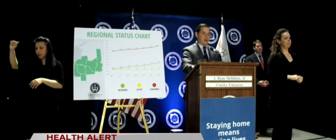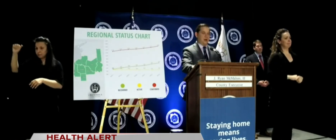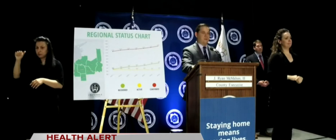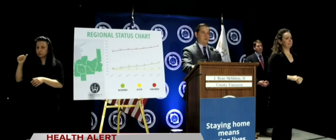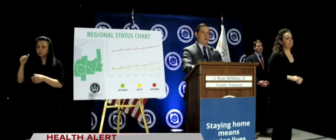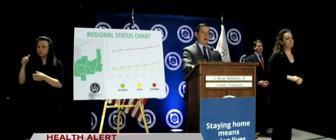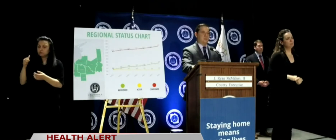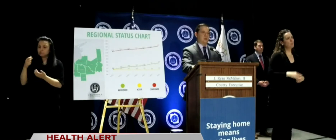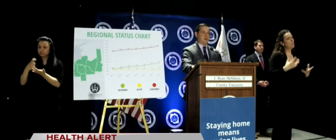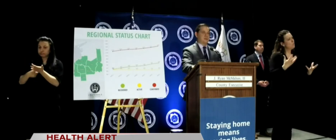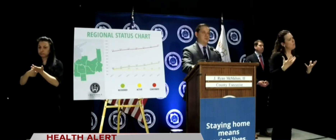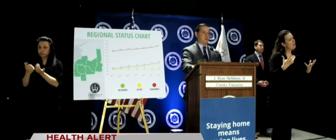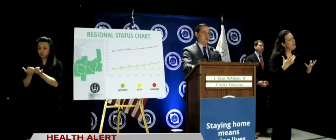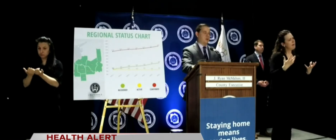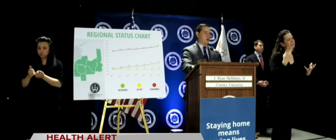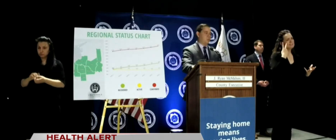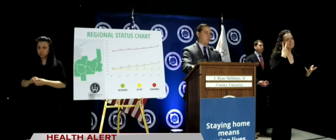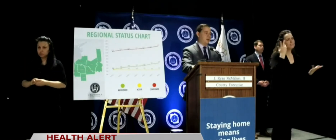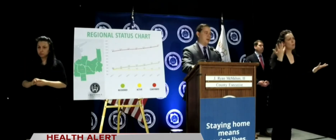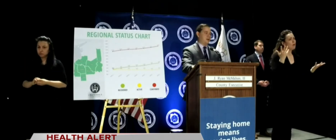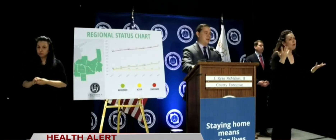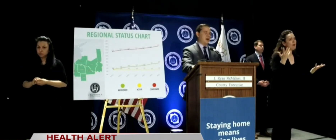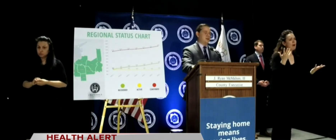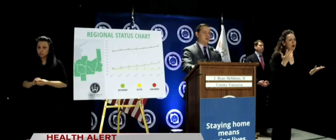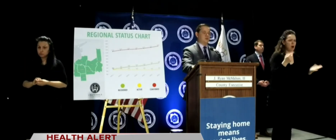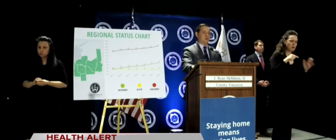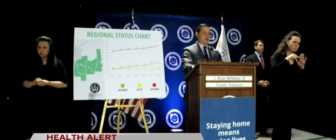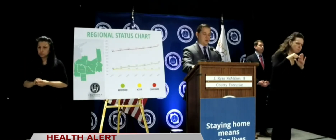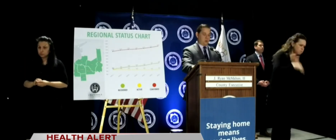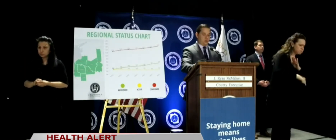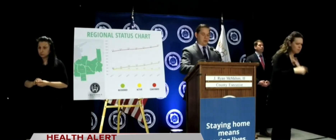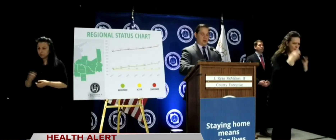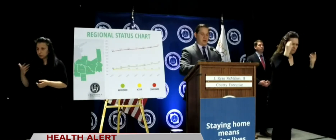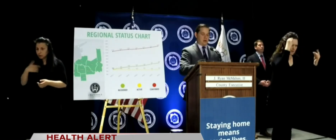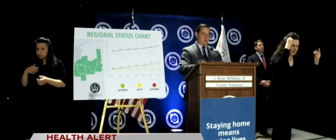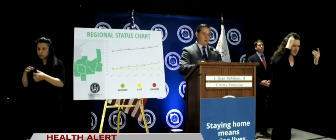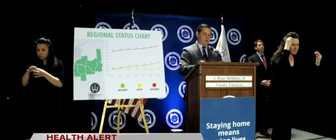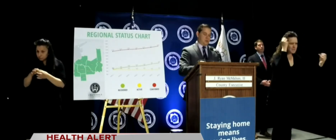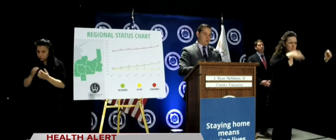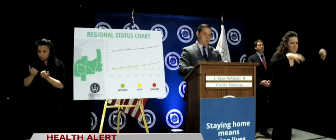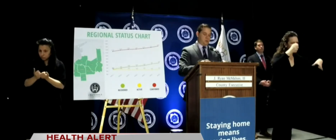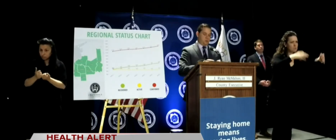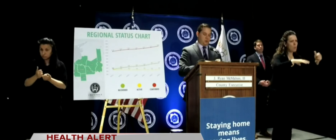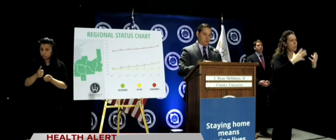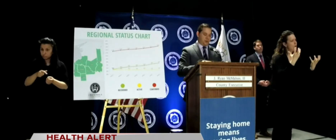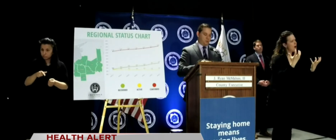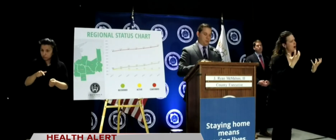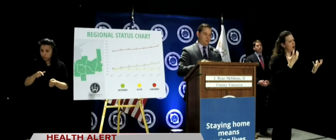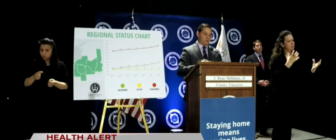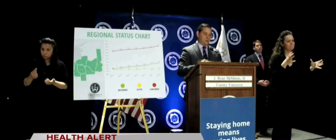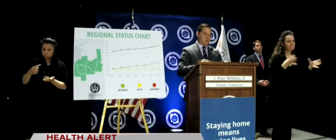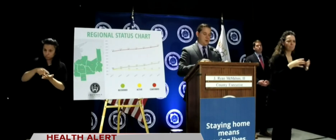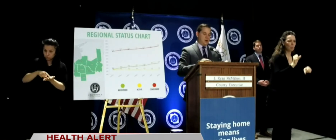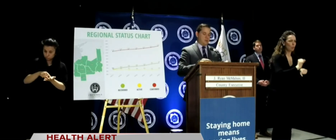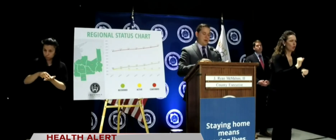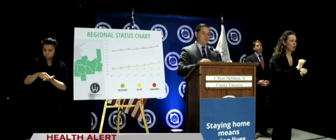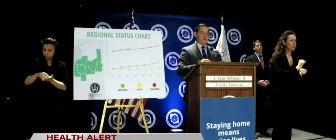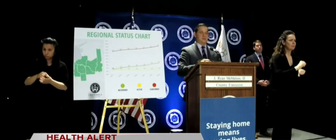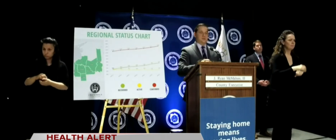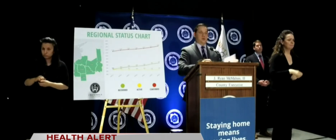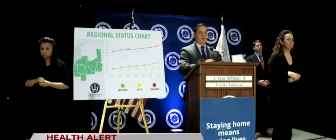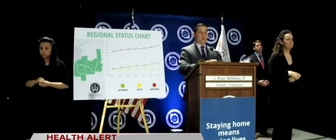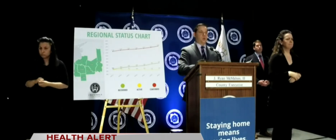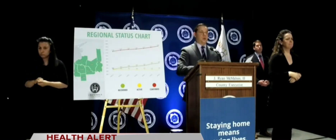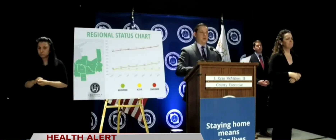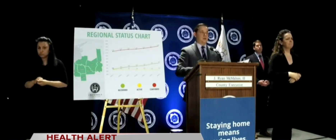want to have a very comprehensive, well thought out plan. I think if you look at I wanted to share with you a couple data points. Mind you,